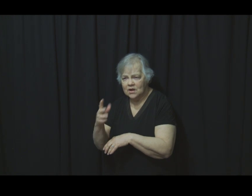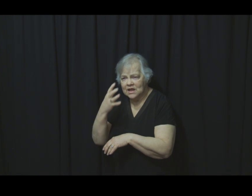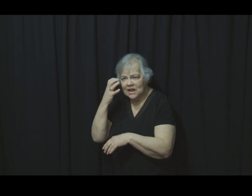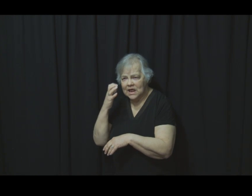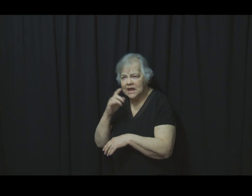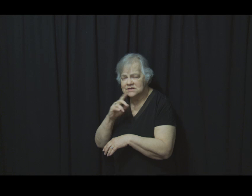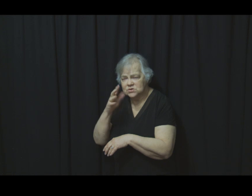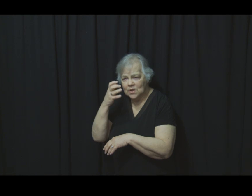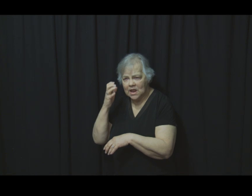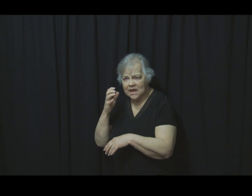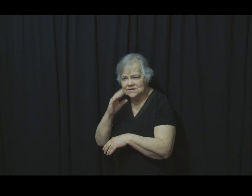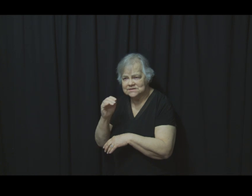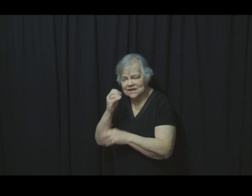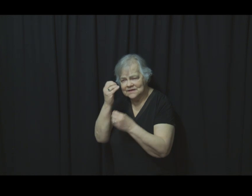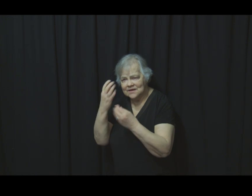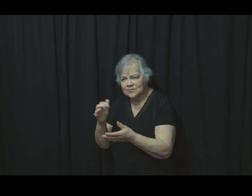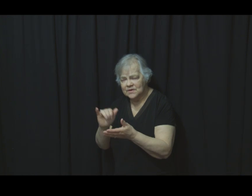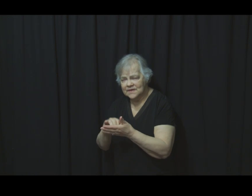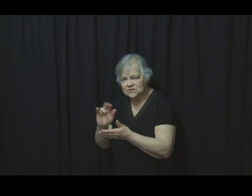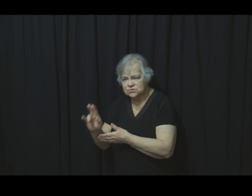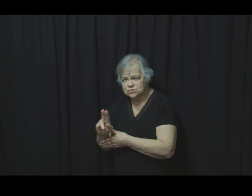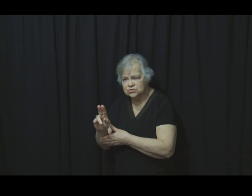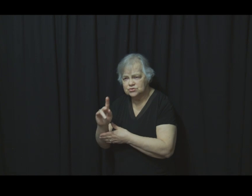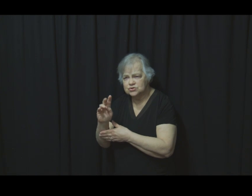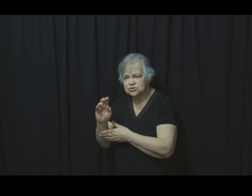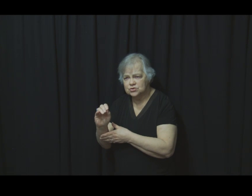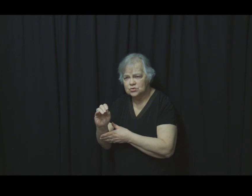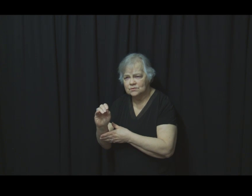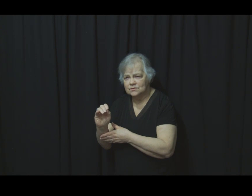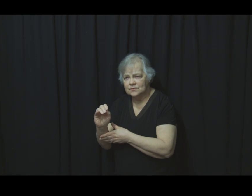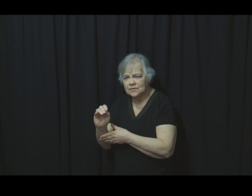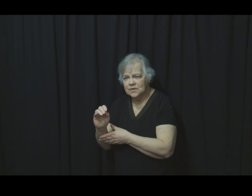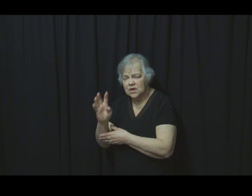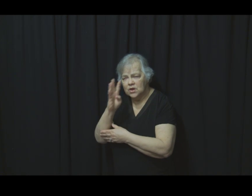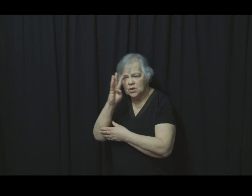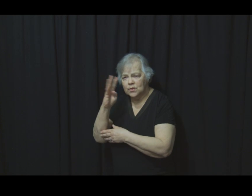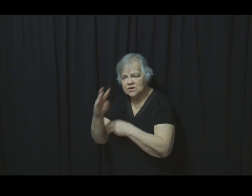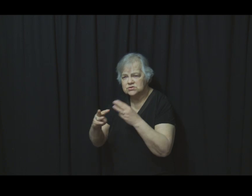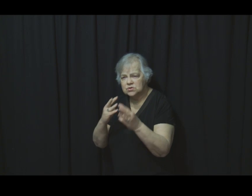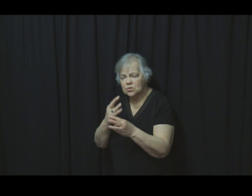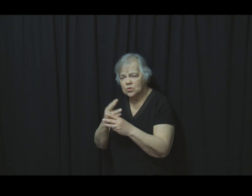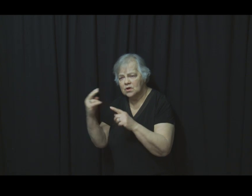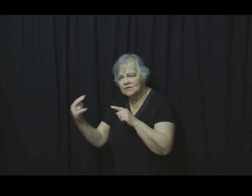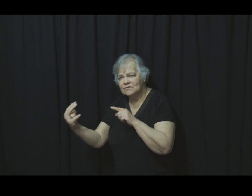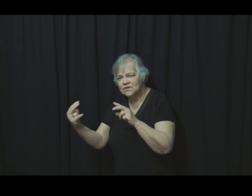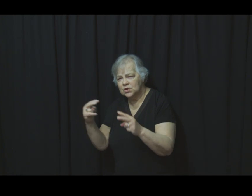the information that you use to create your worldview is